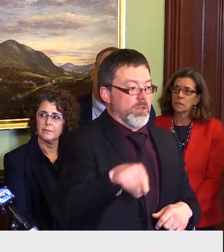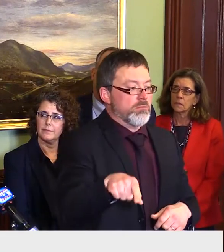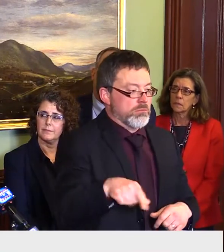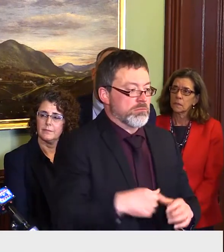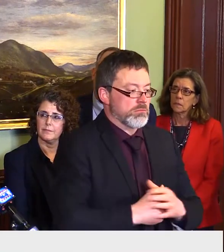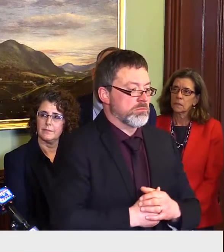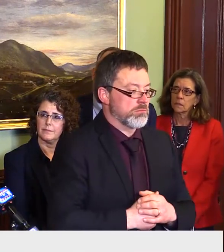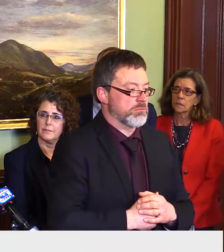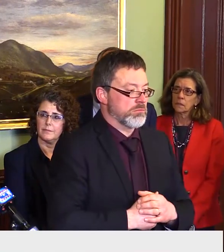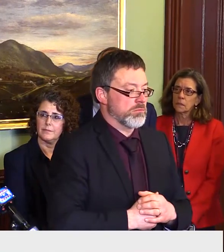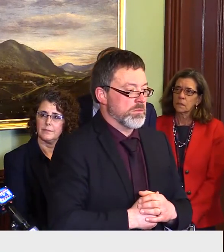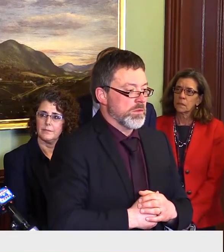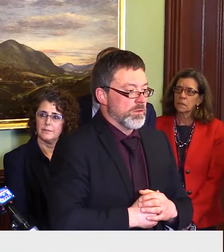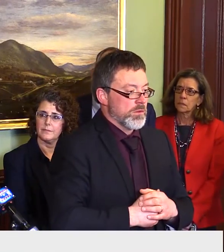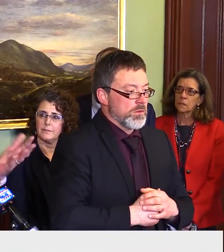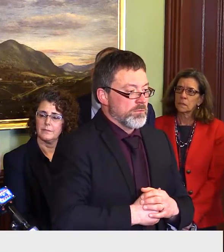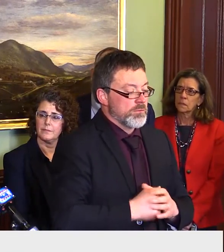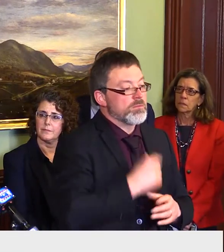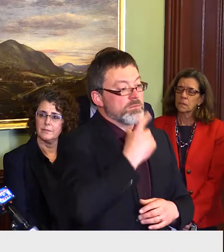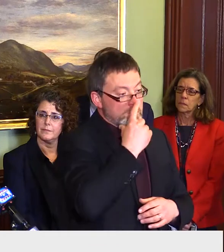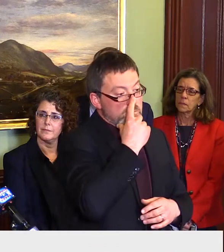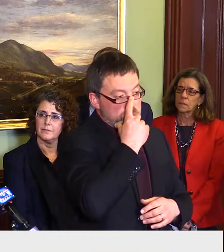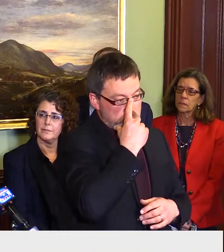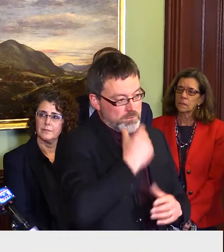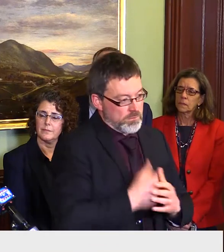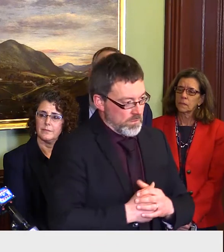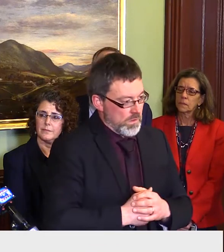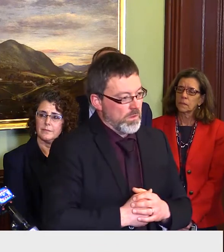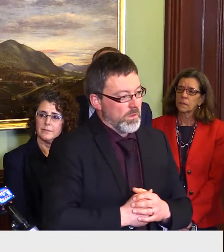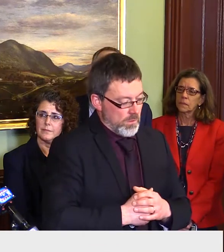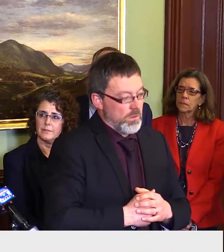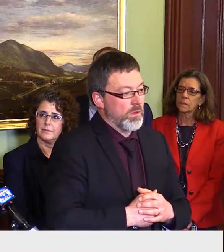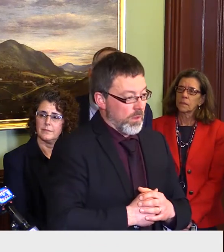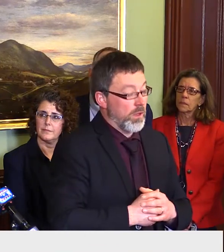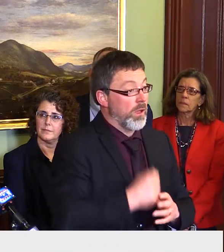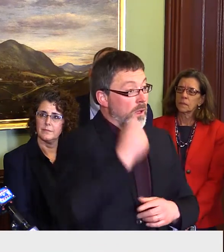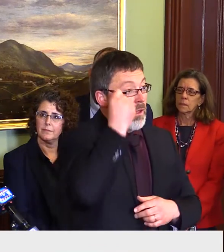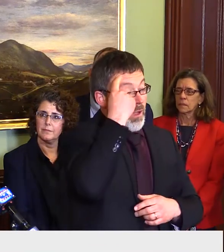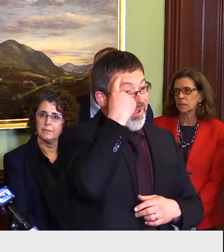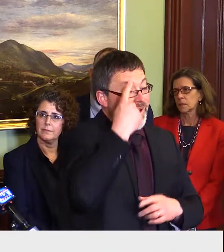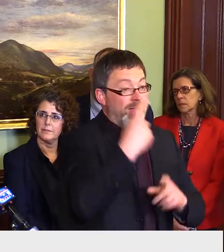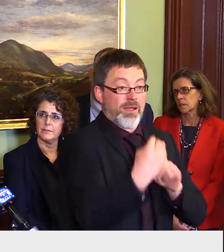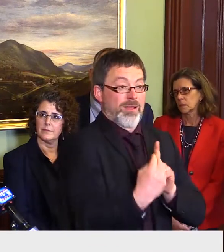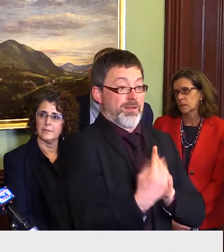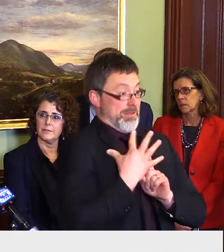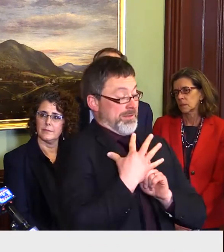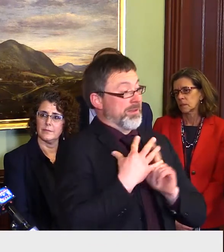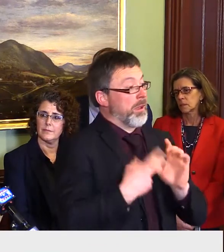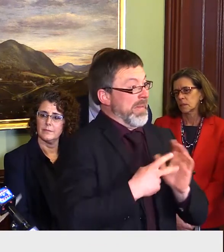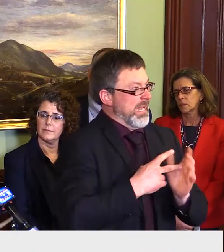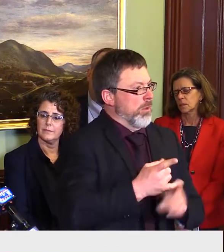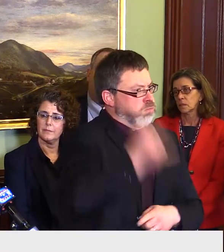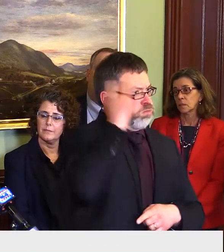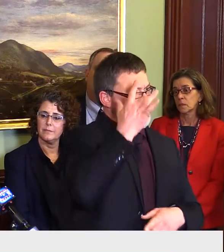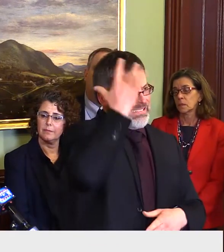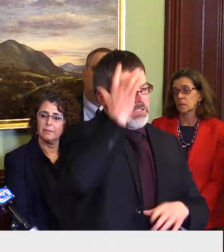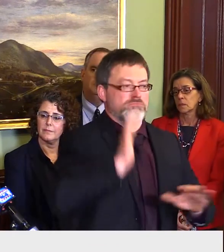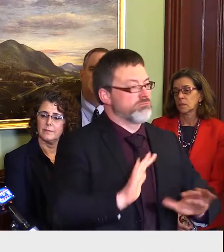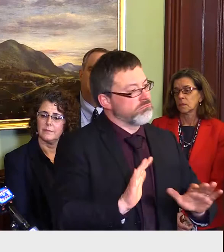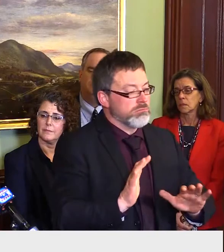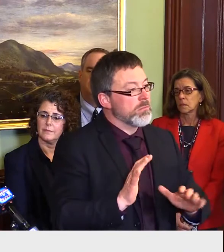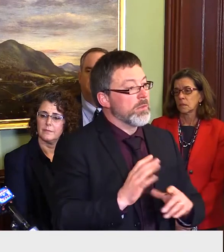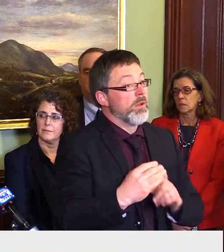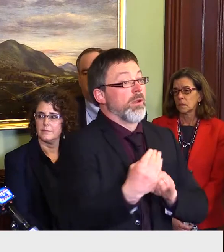others. And then they, of course, have that same ability, which is why it's so important early on to try to contain the virus.